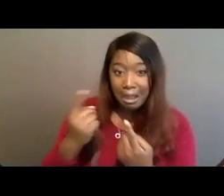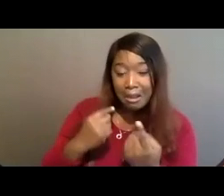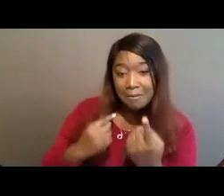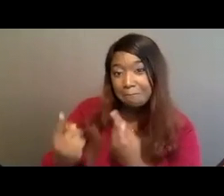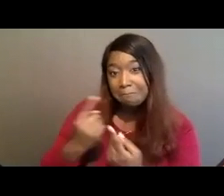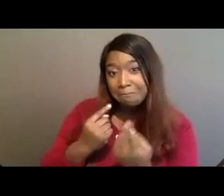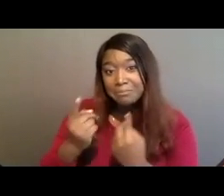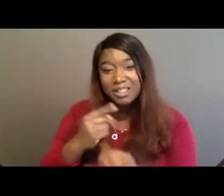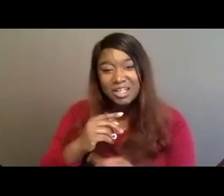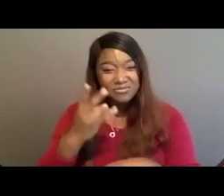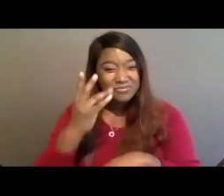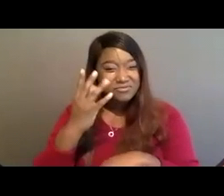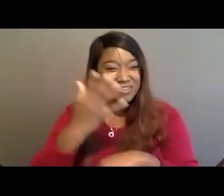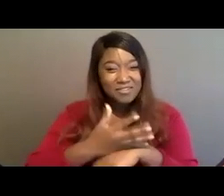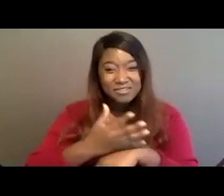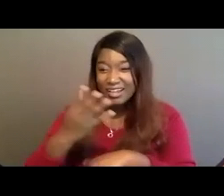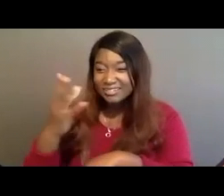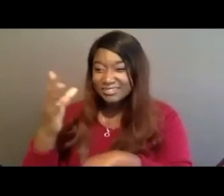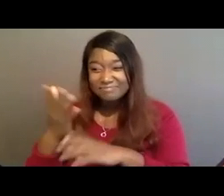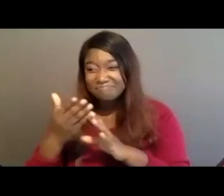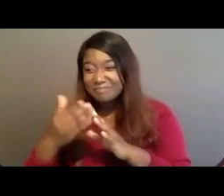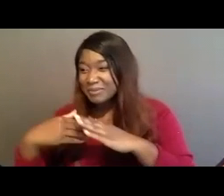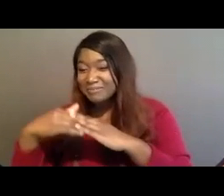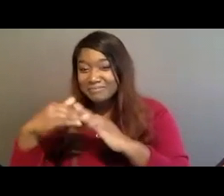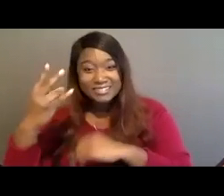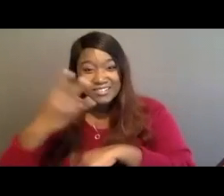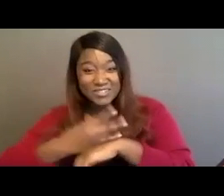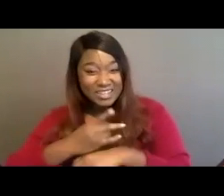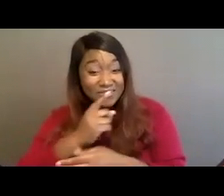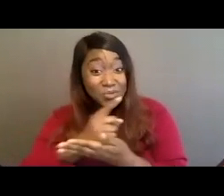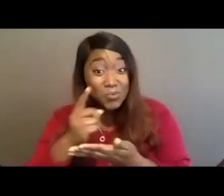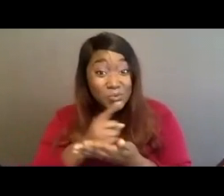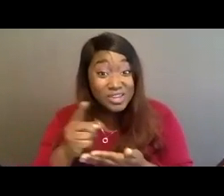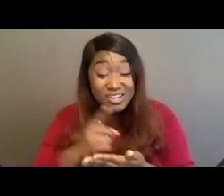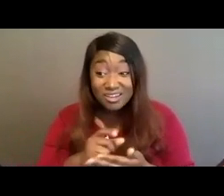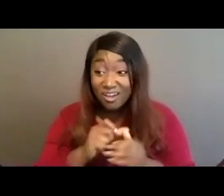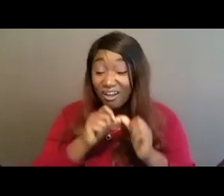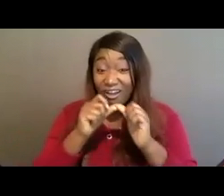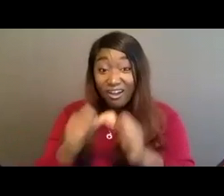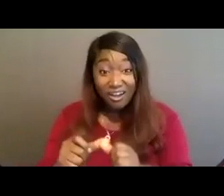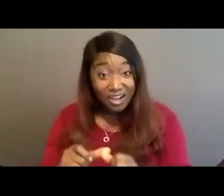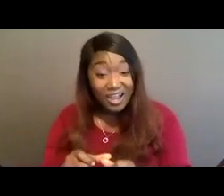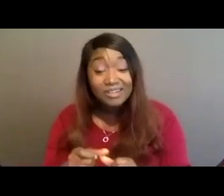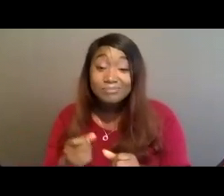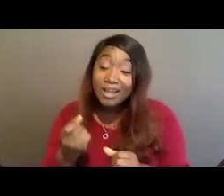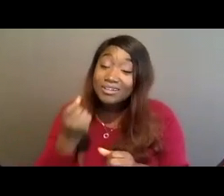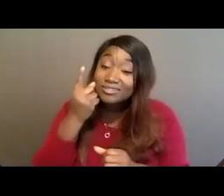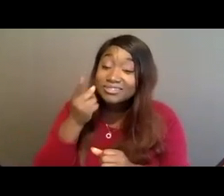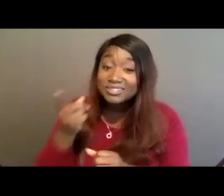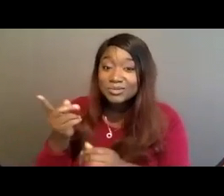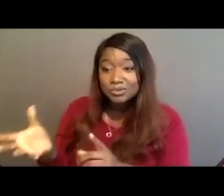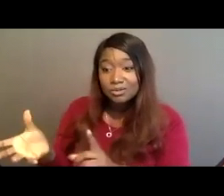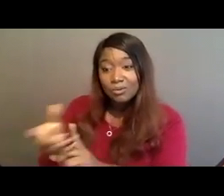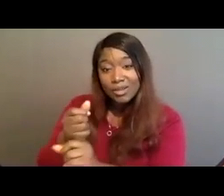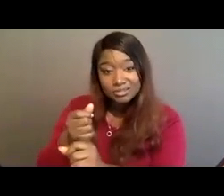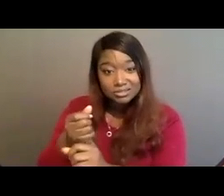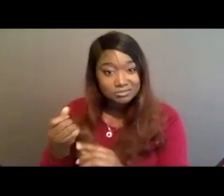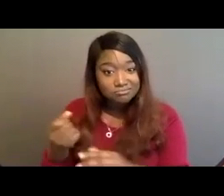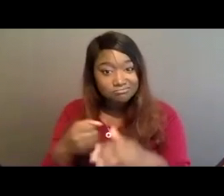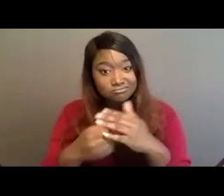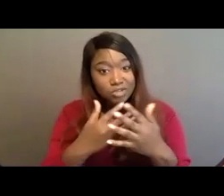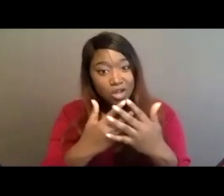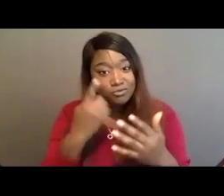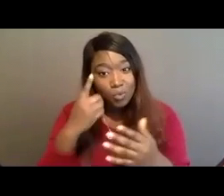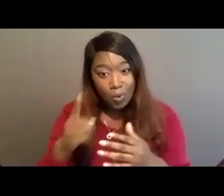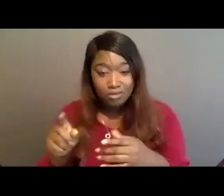without failing. And ultimately, she was actually arrested for practicing medicine without a license. She was brought to